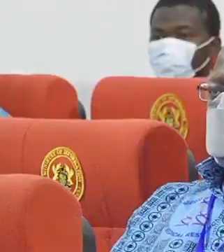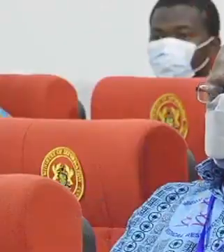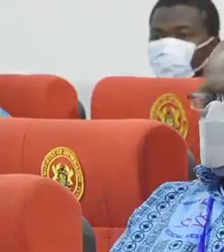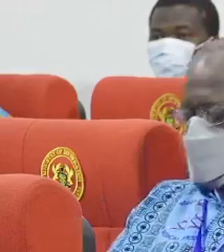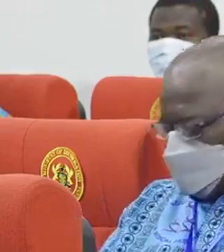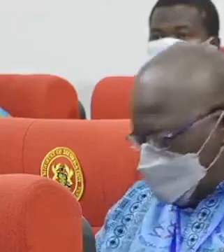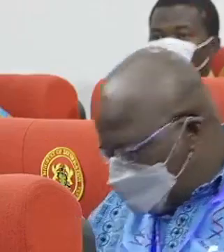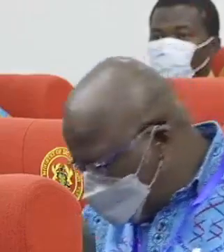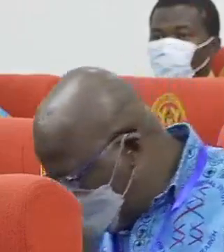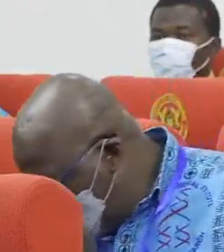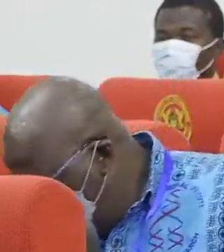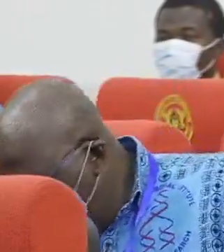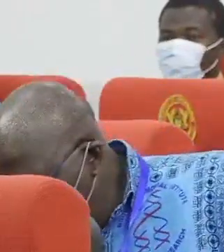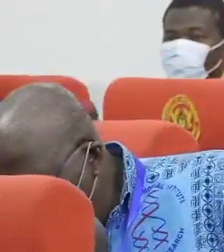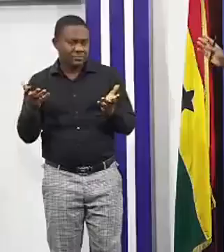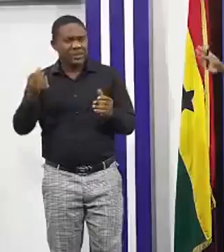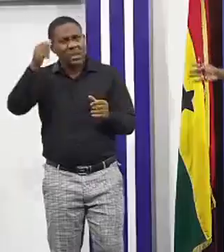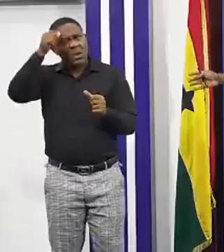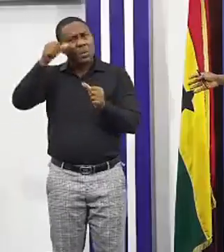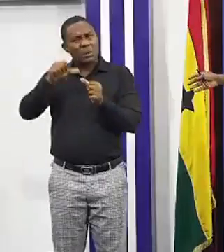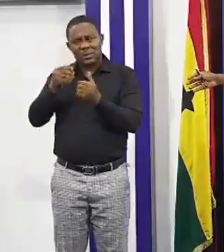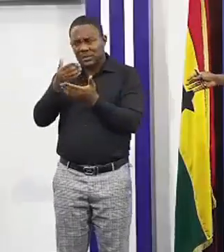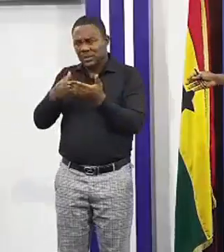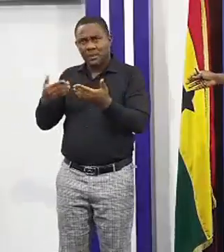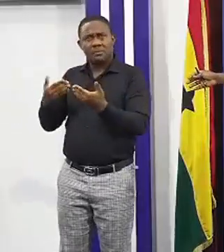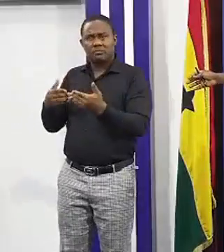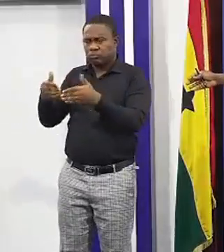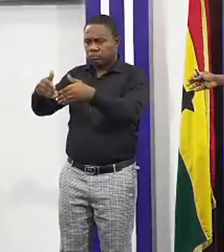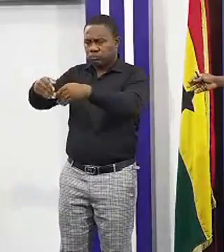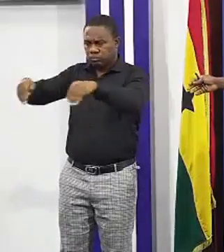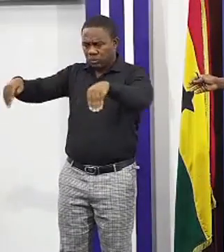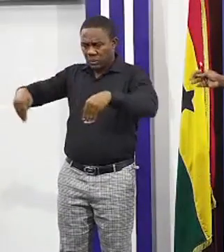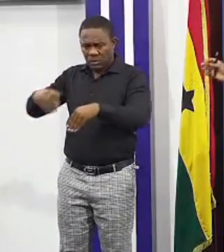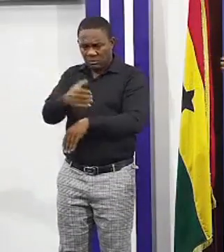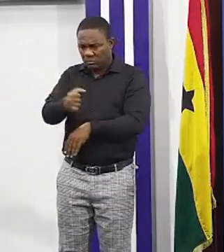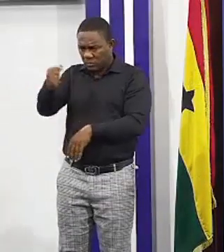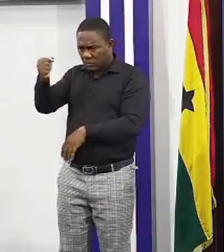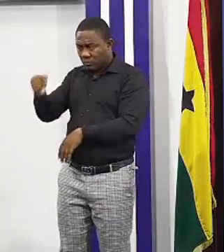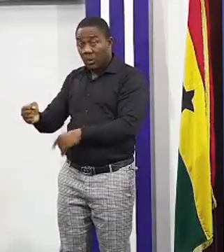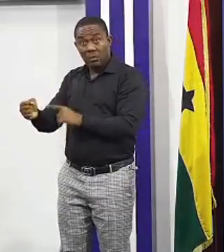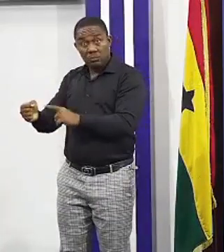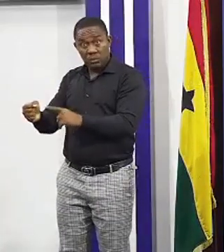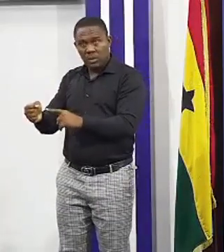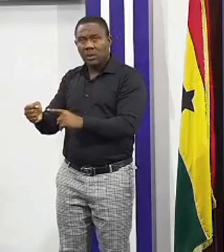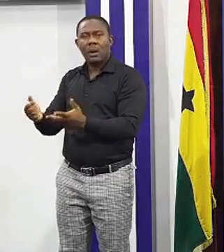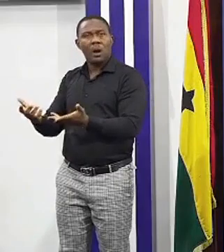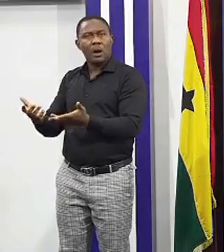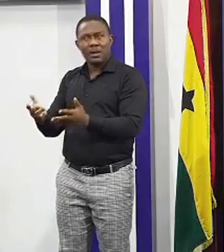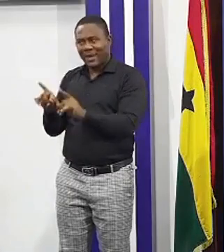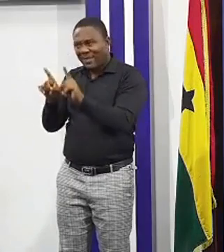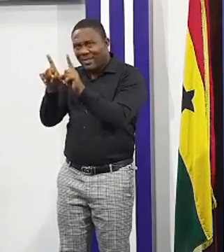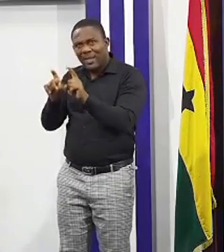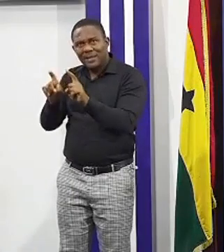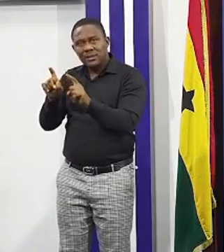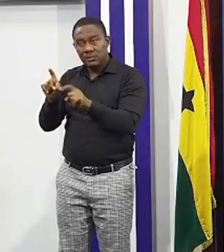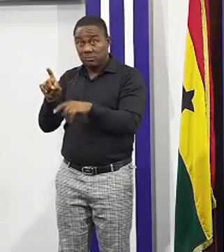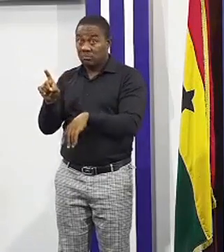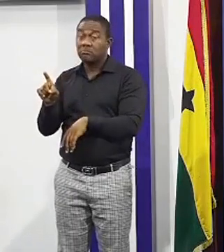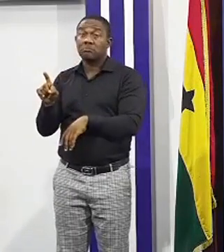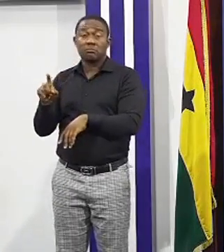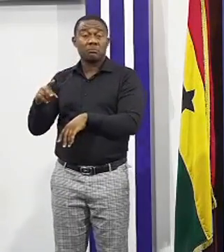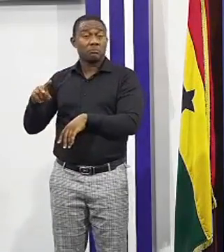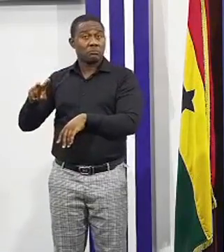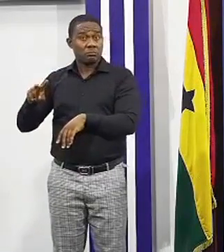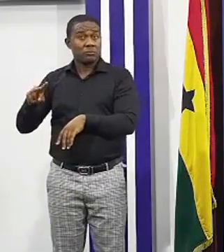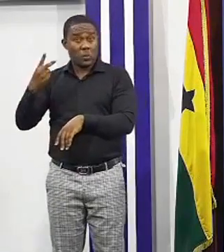If you look at those who were in mandatory quarantine, they were tested at least twice. That is 1,030, and